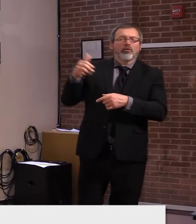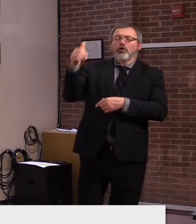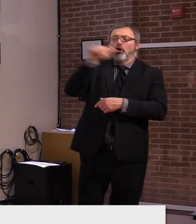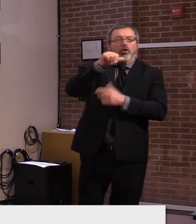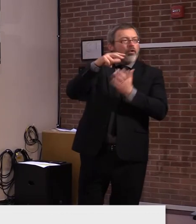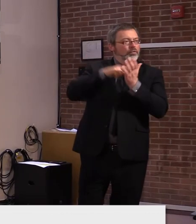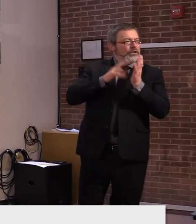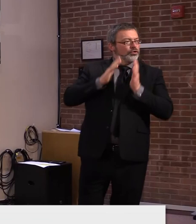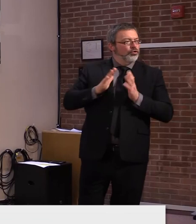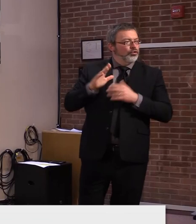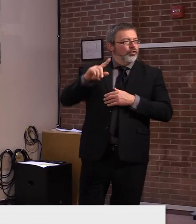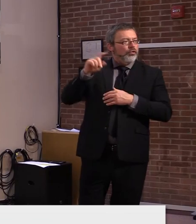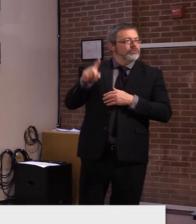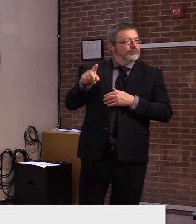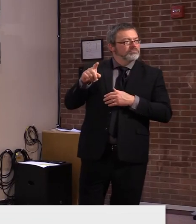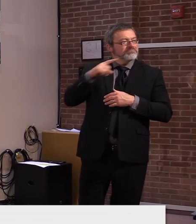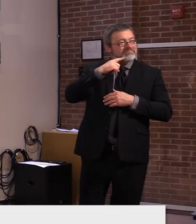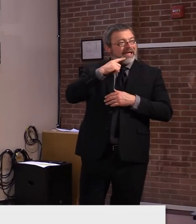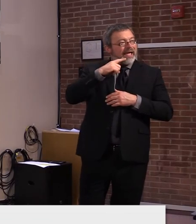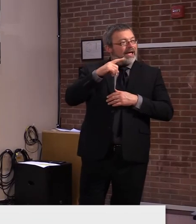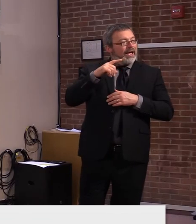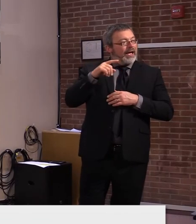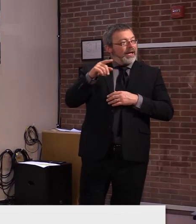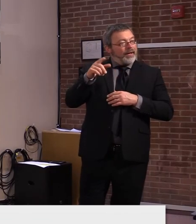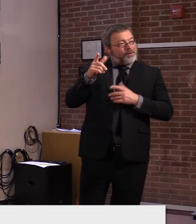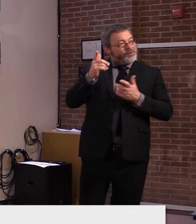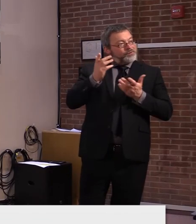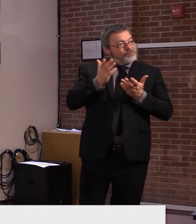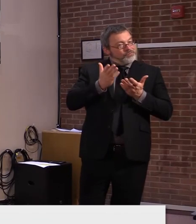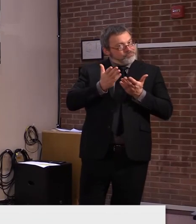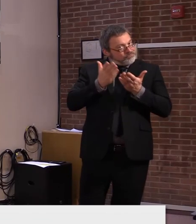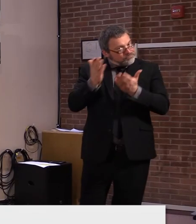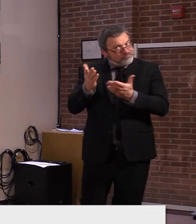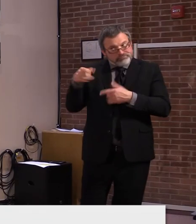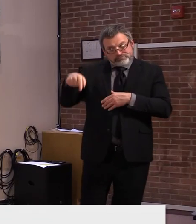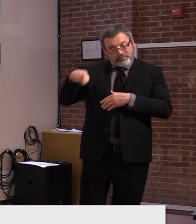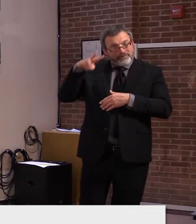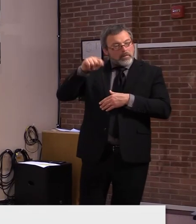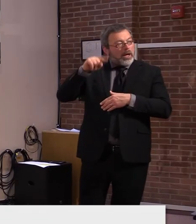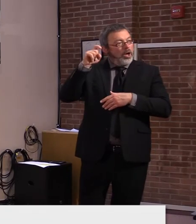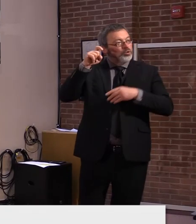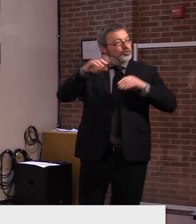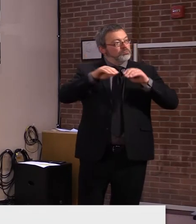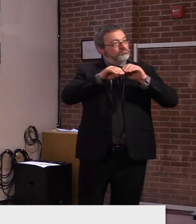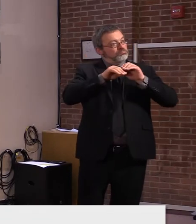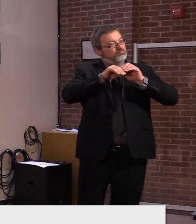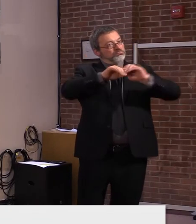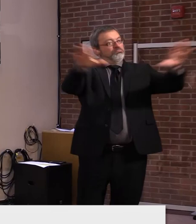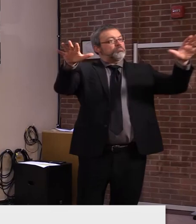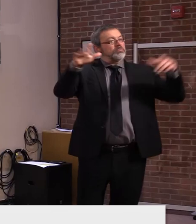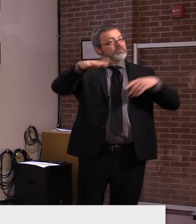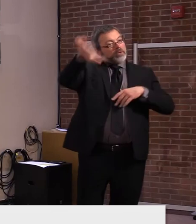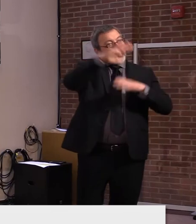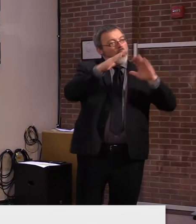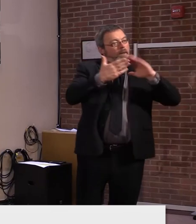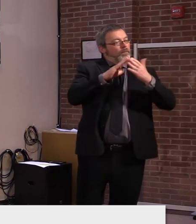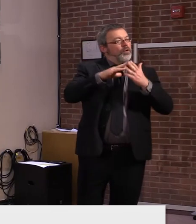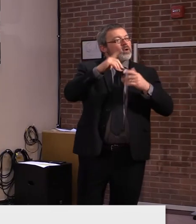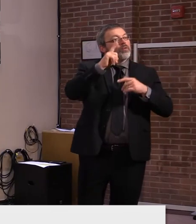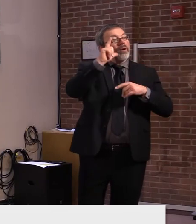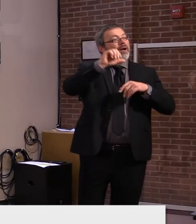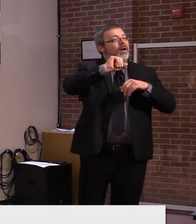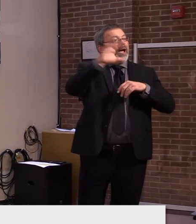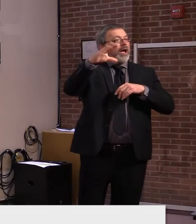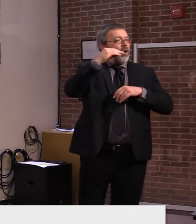consider deploying take-home PCR testing kits for the general community in areas that are remote